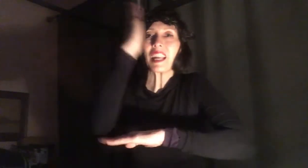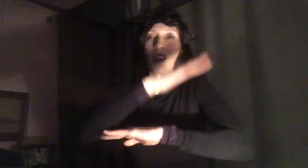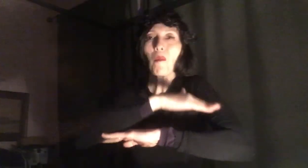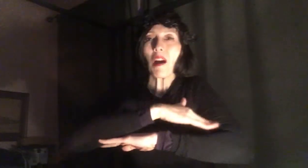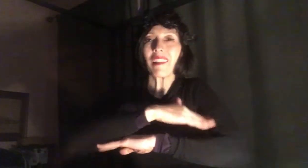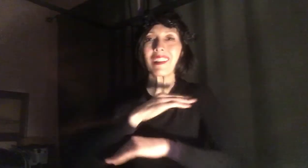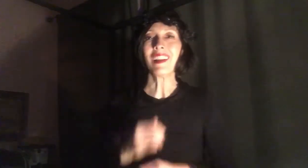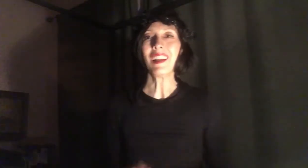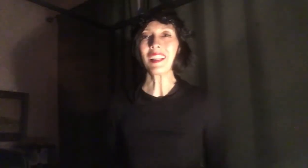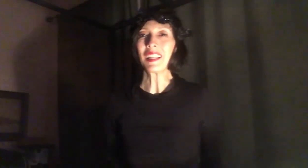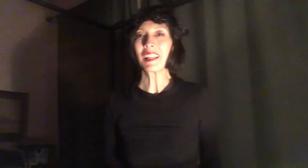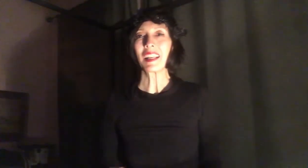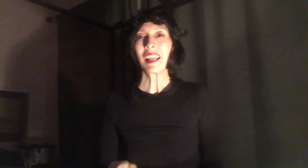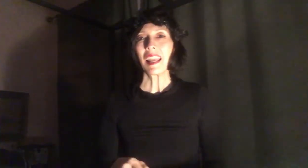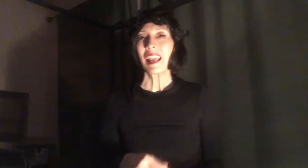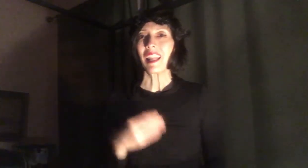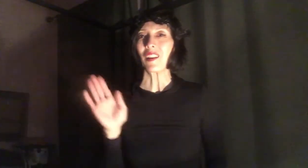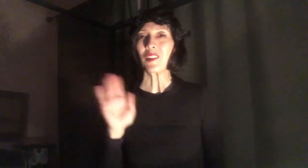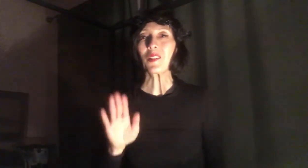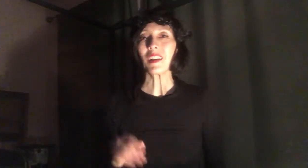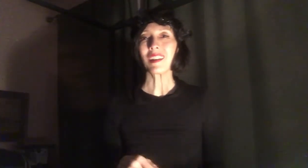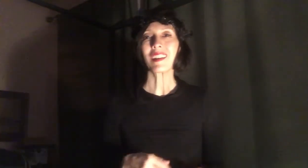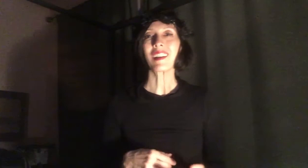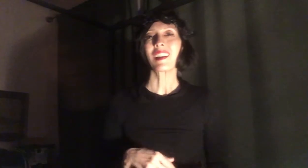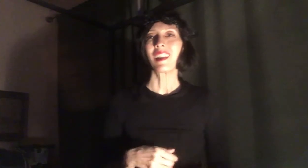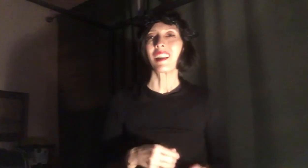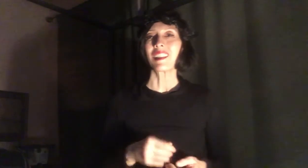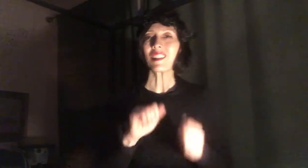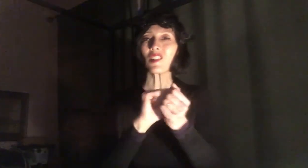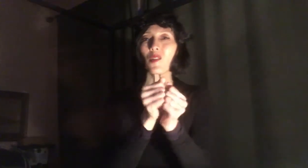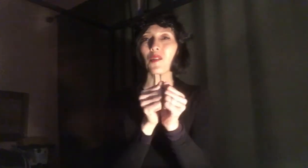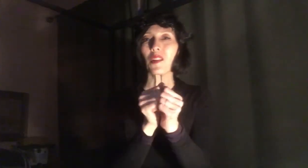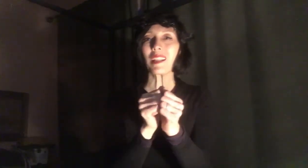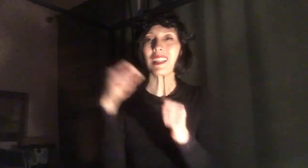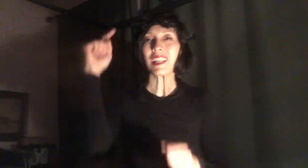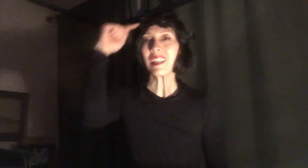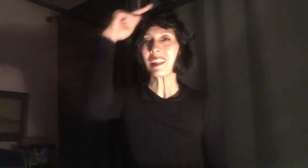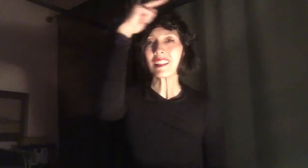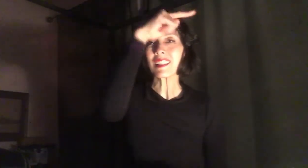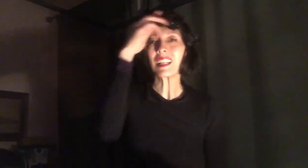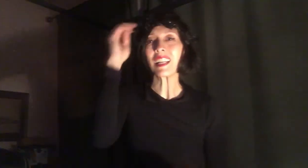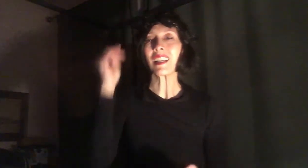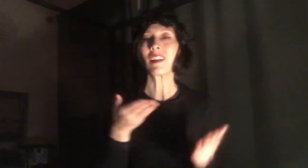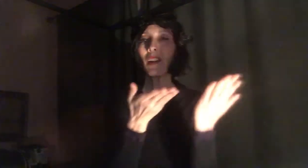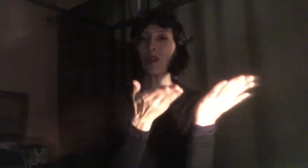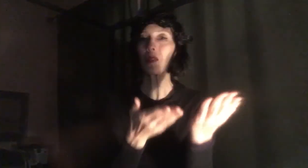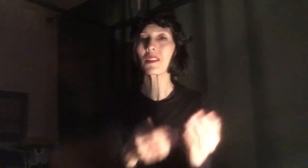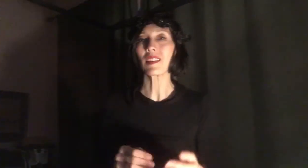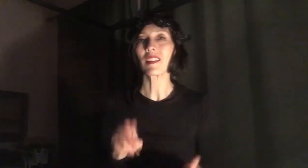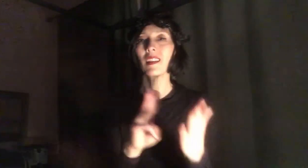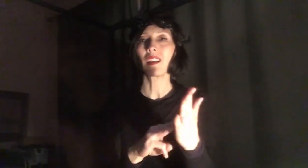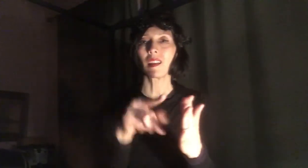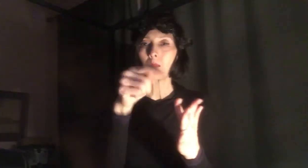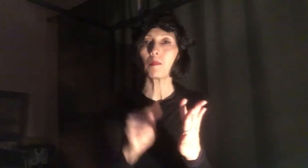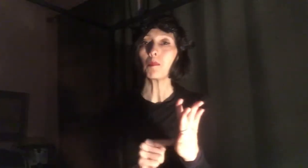Take one. Hello, this is your friendly and silly host,